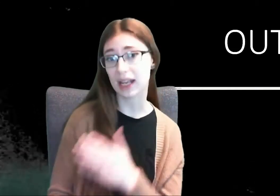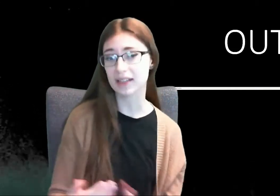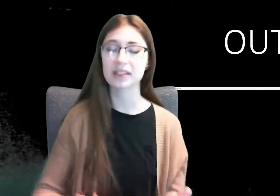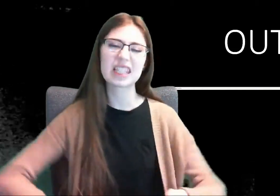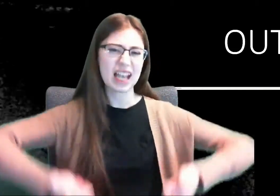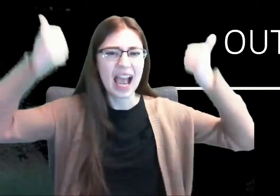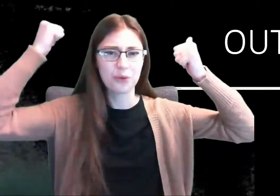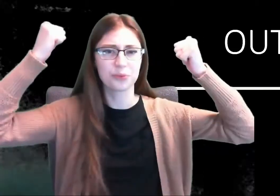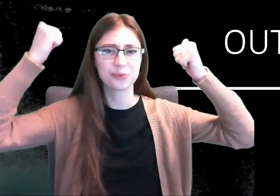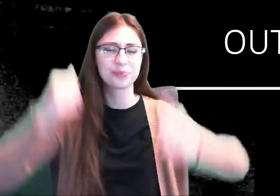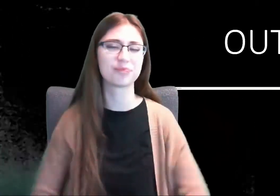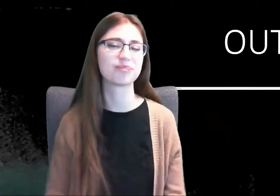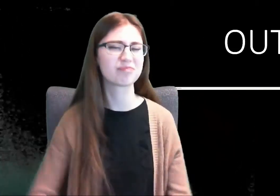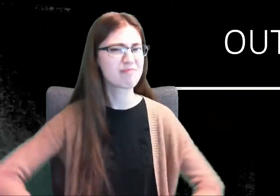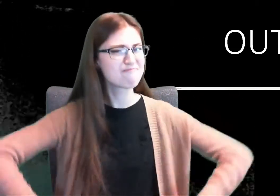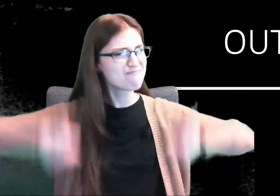hands. Out.